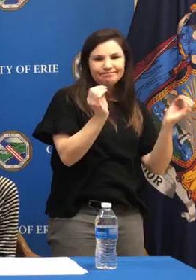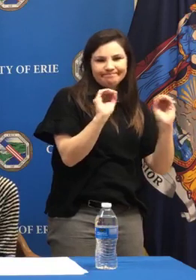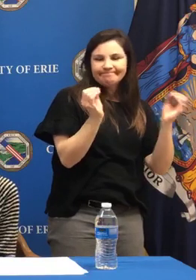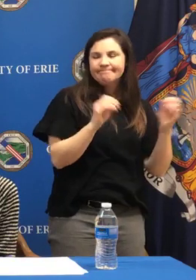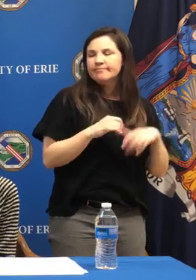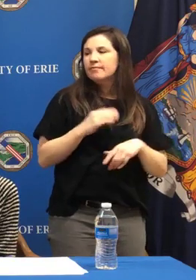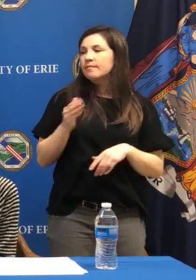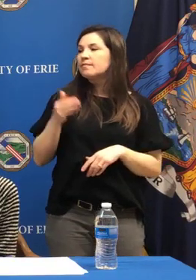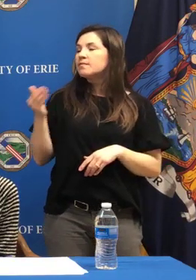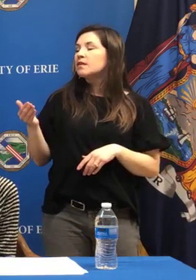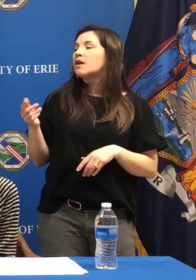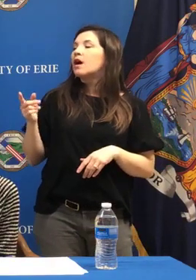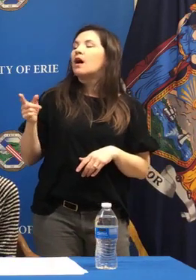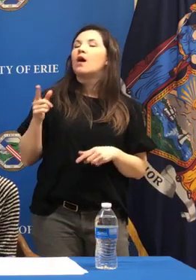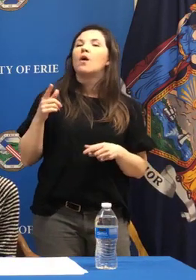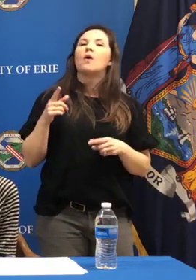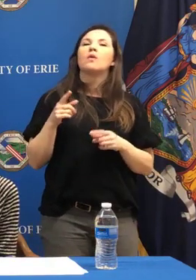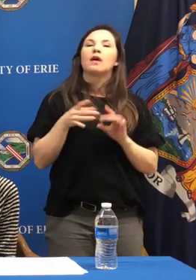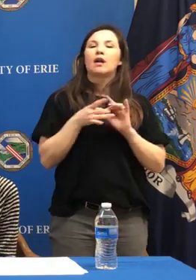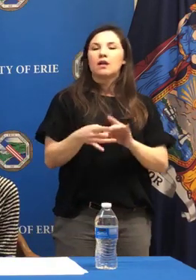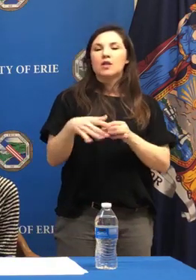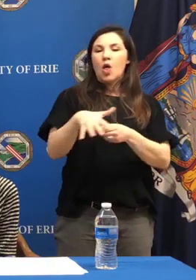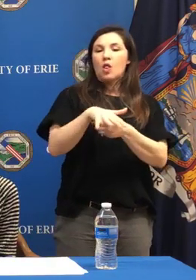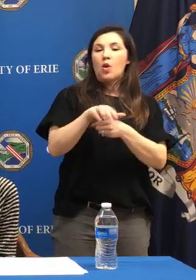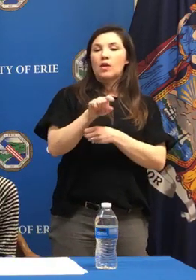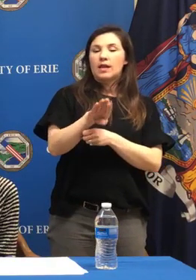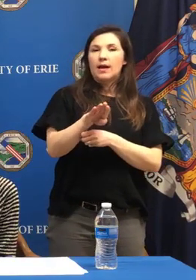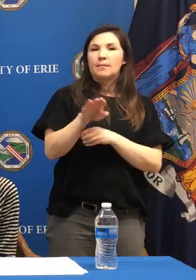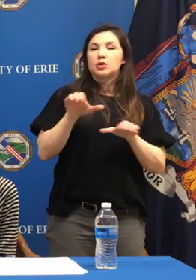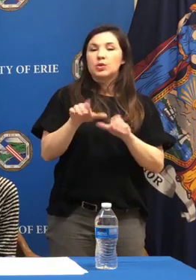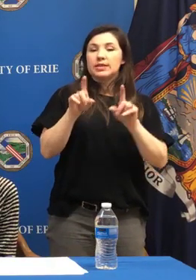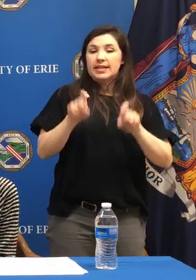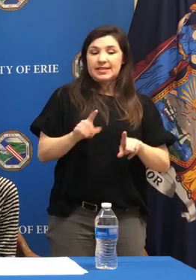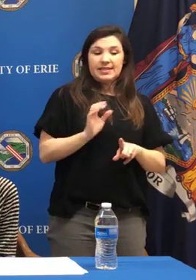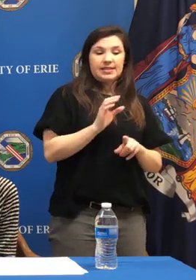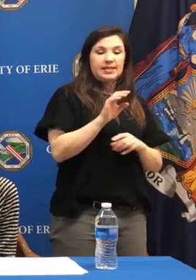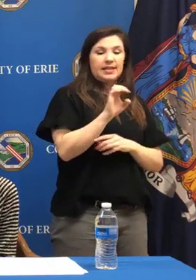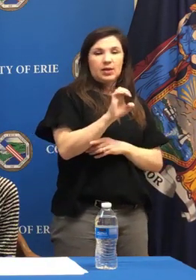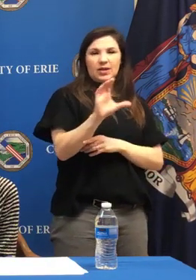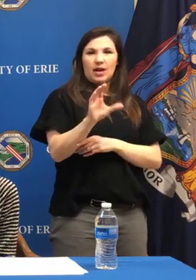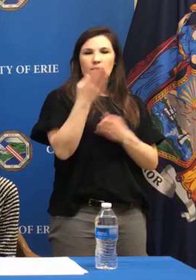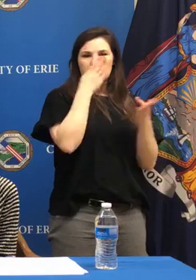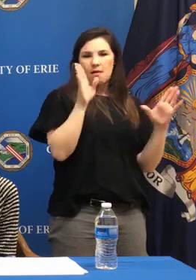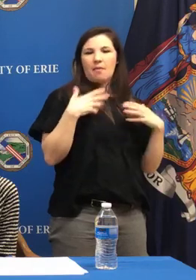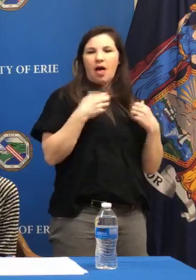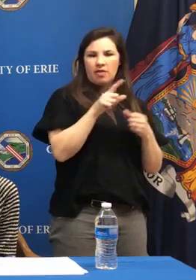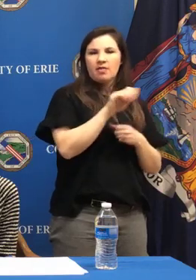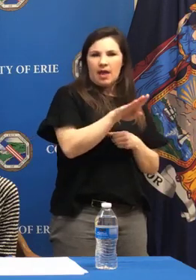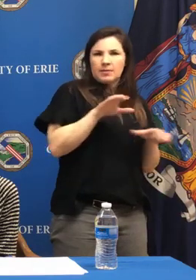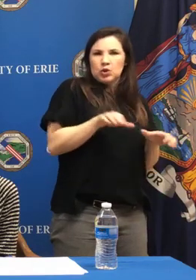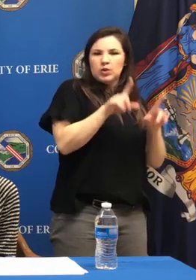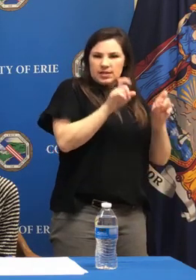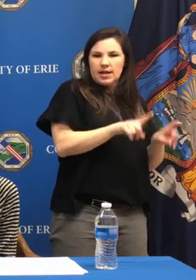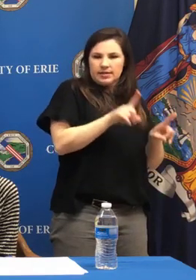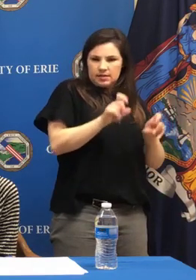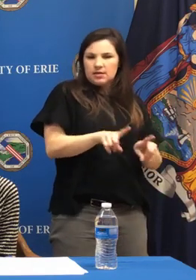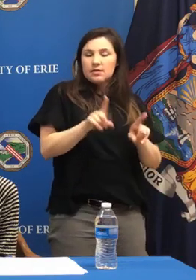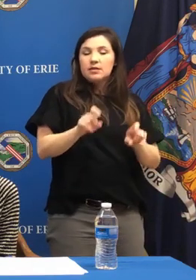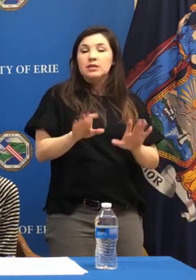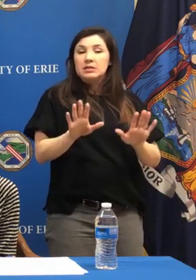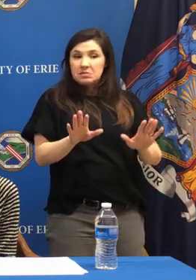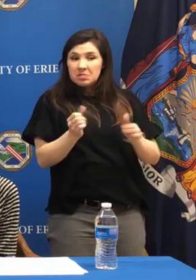to the local labs, right now the only local lab that is doing testing is the Erie County Public Health Lab. If things go as I hope they